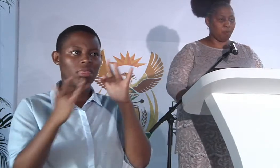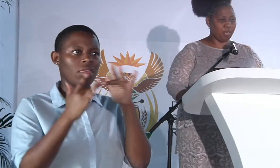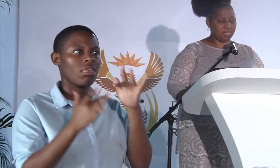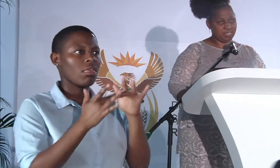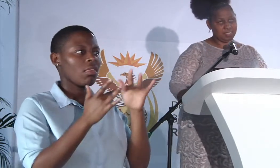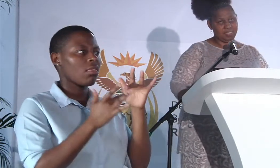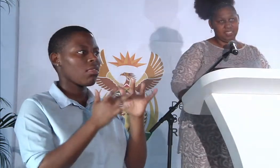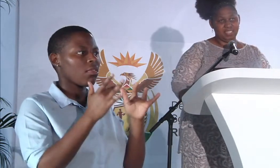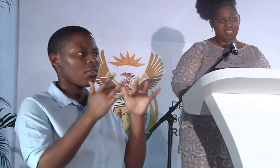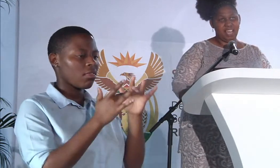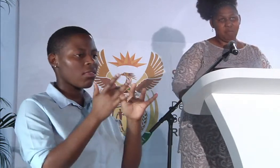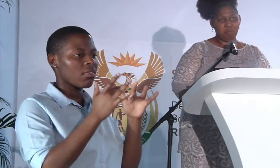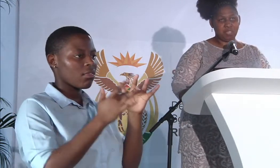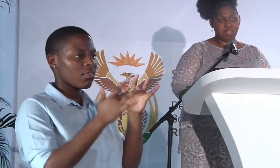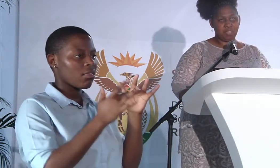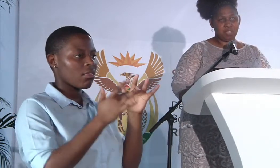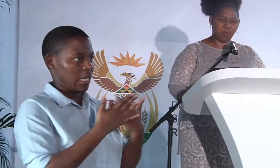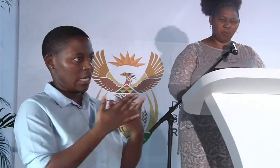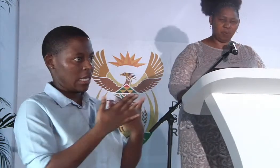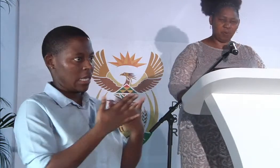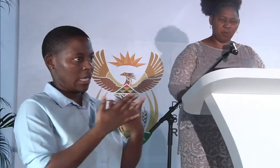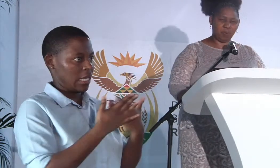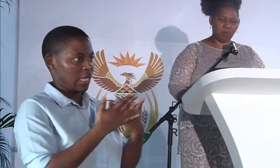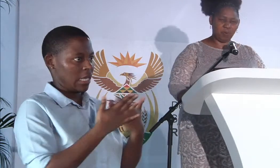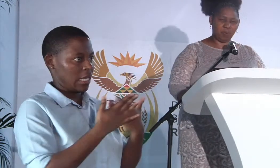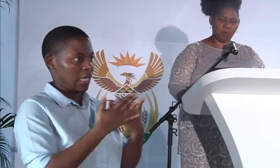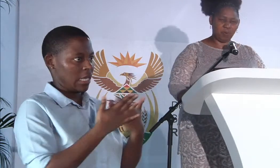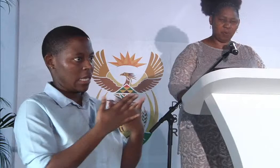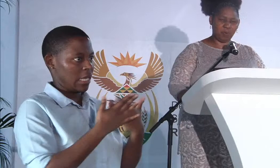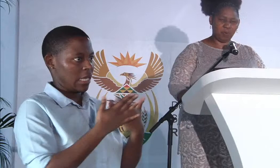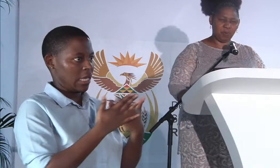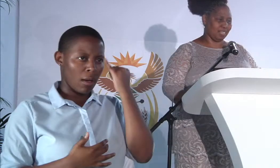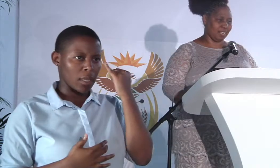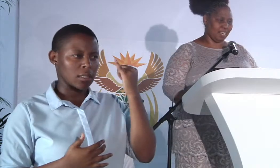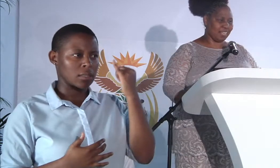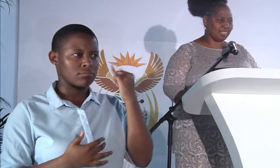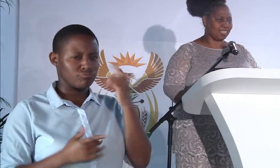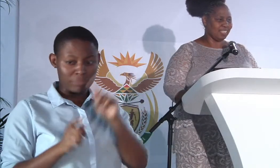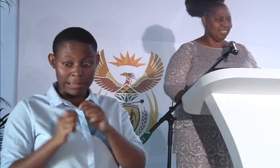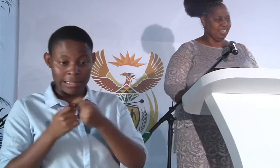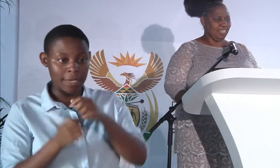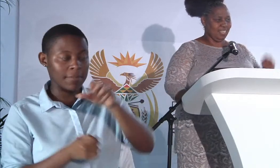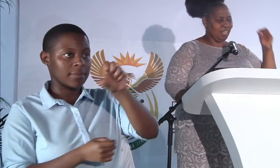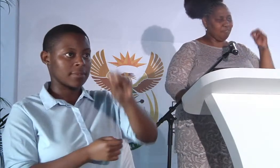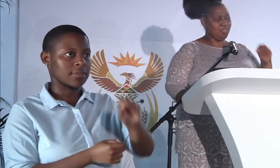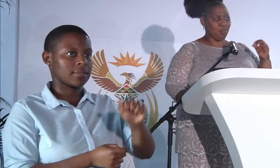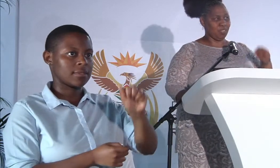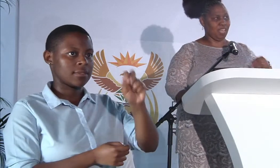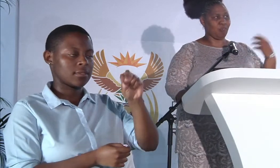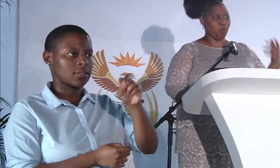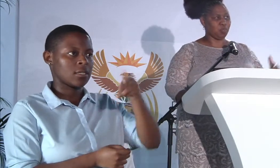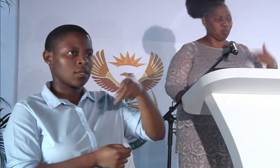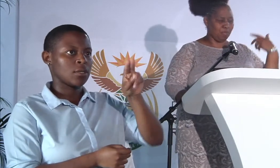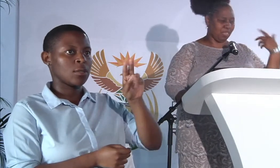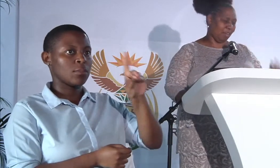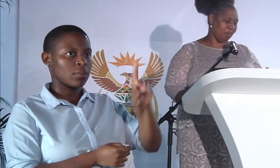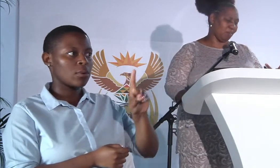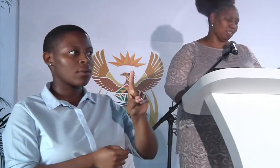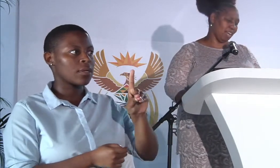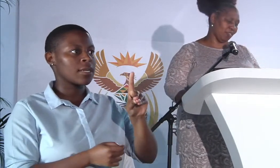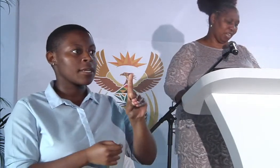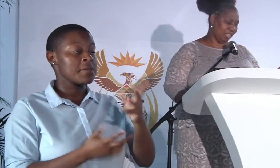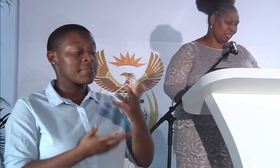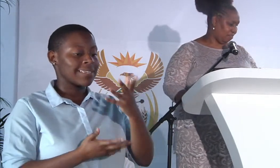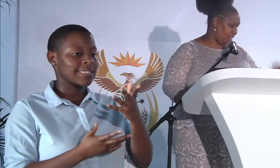disappoint, I became very proactive with Team SANPUD that let's even though they are going to be there, because